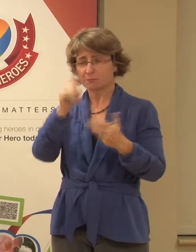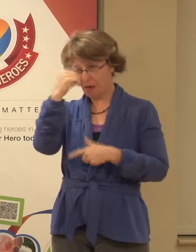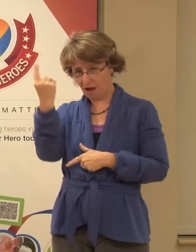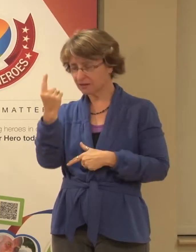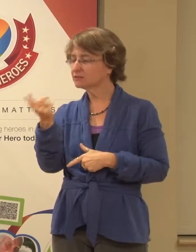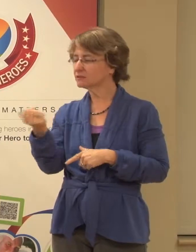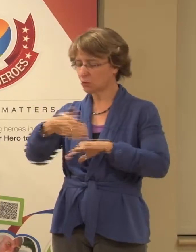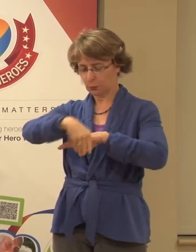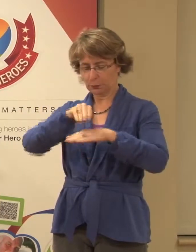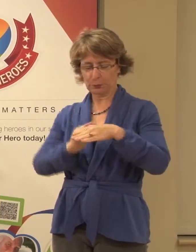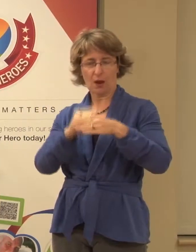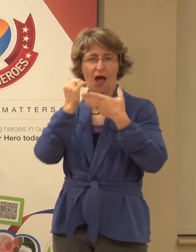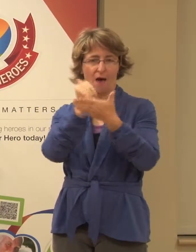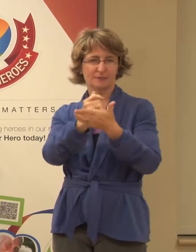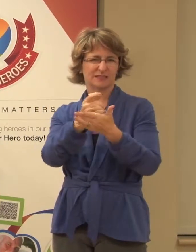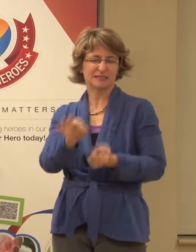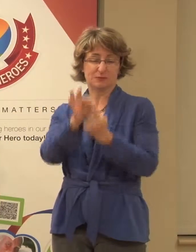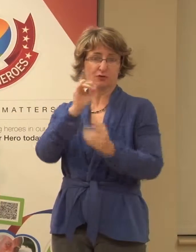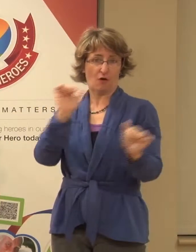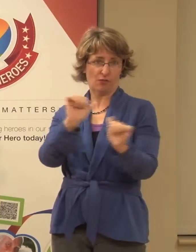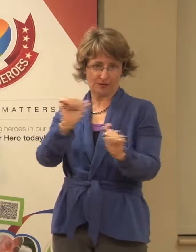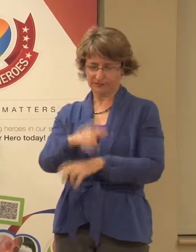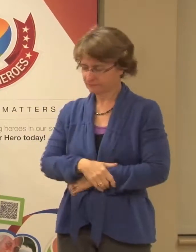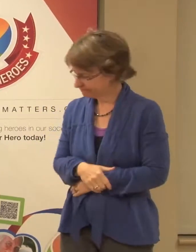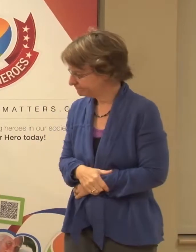Velcro really does help you if you've got arthritis or swelling.